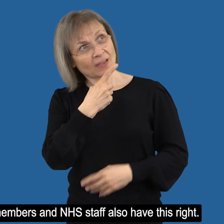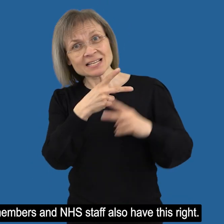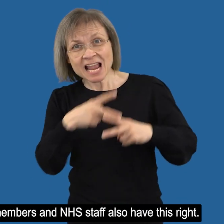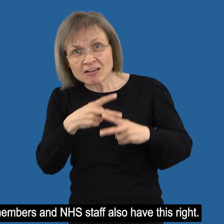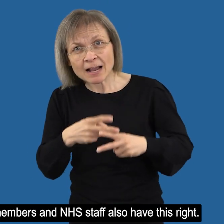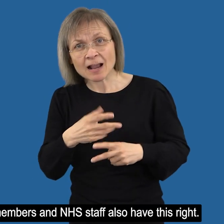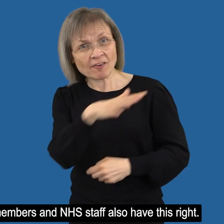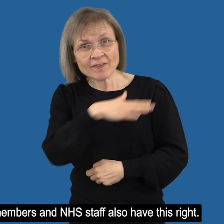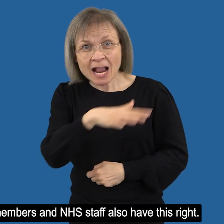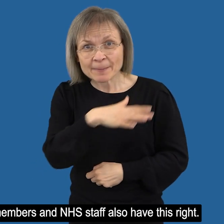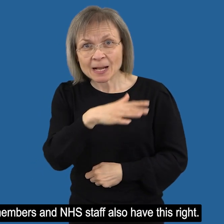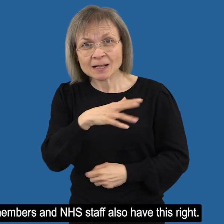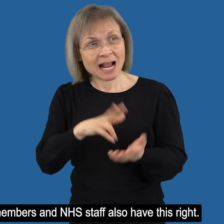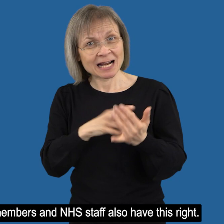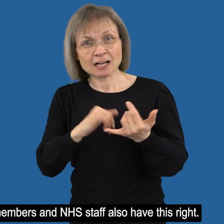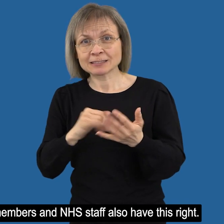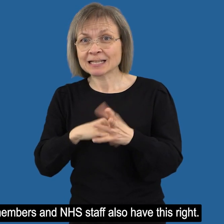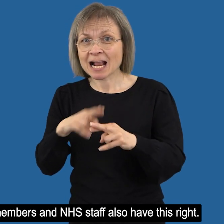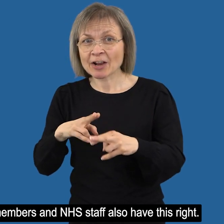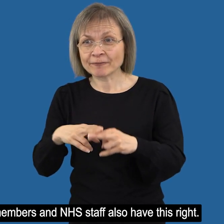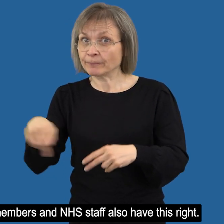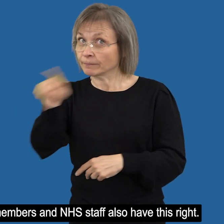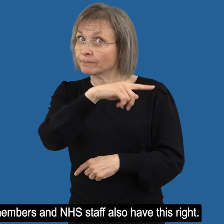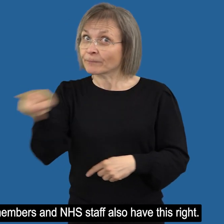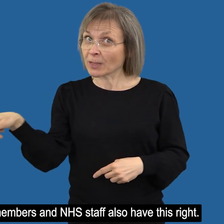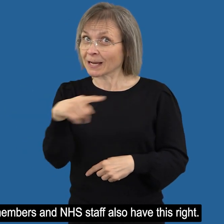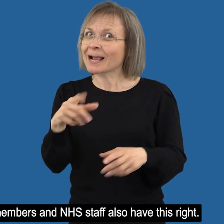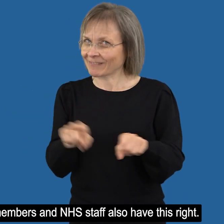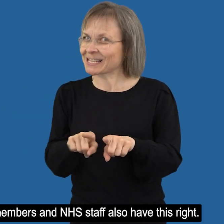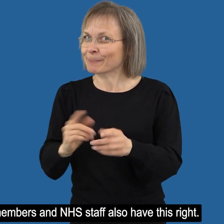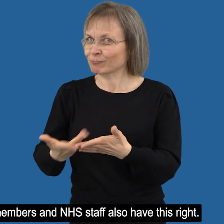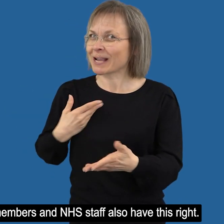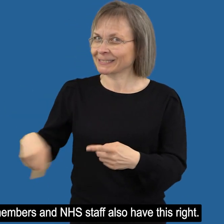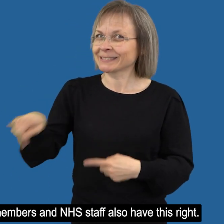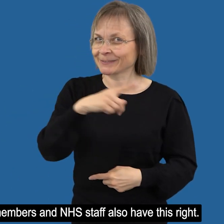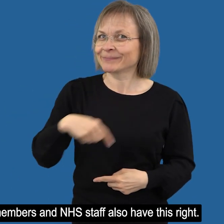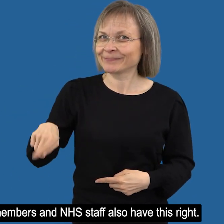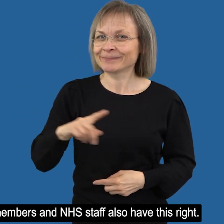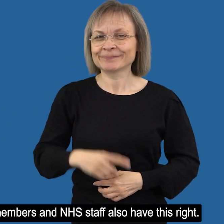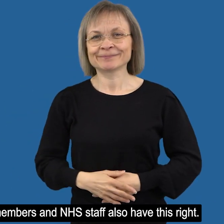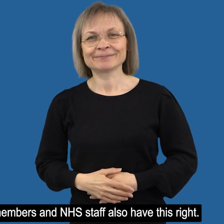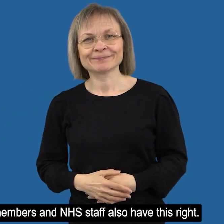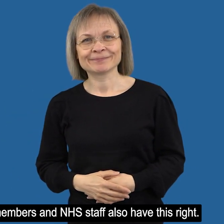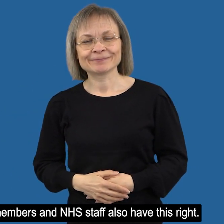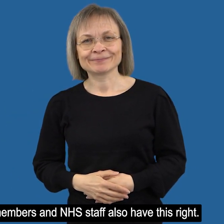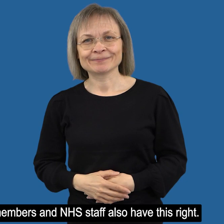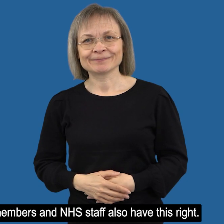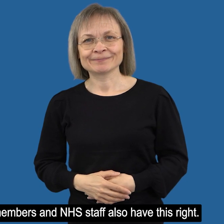services. My carers, family members and NHS staff also have this right.